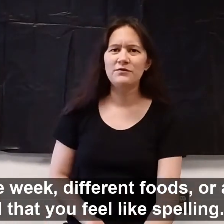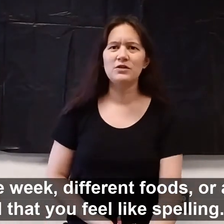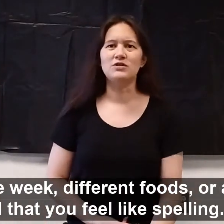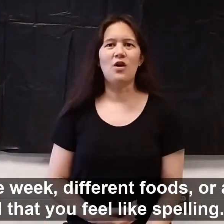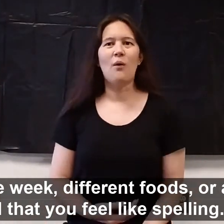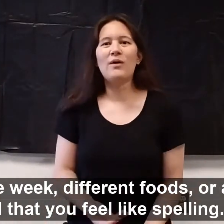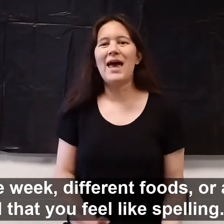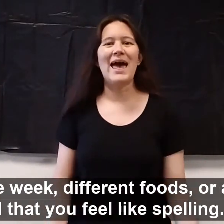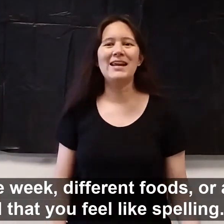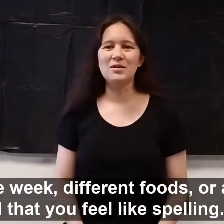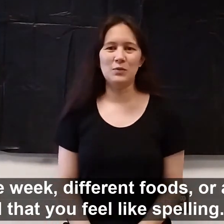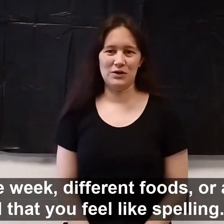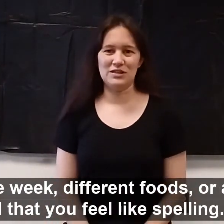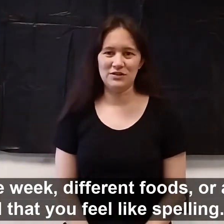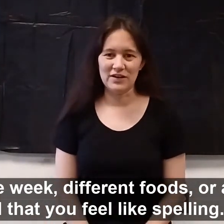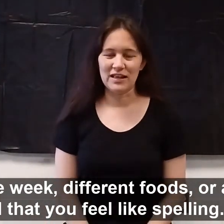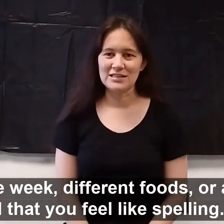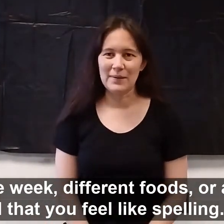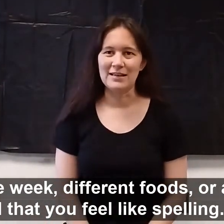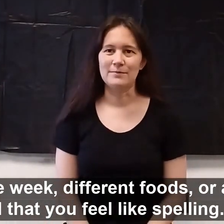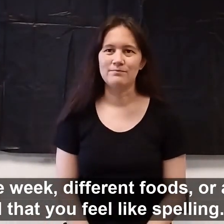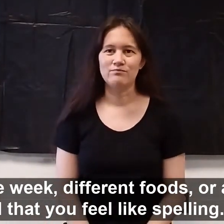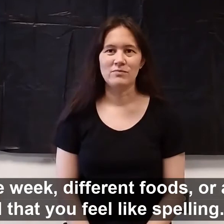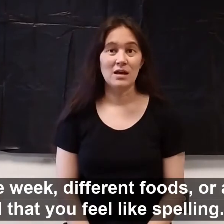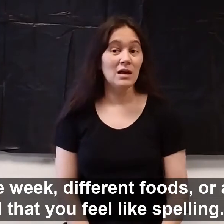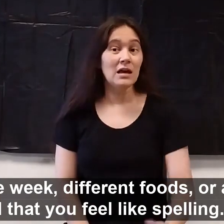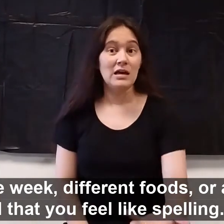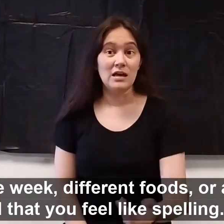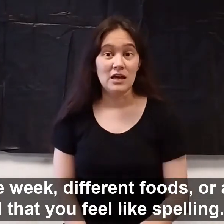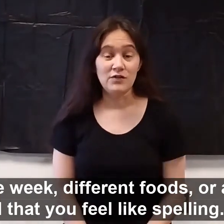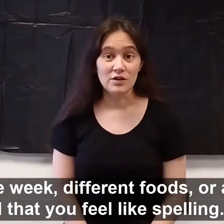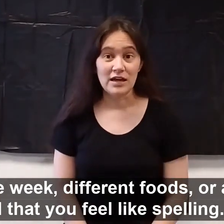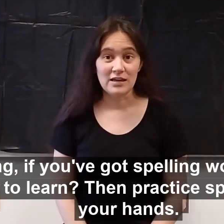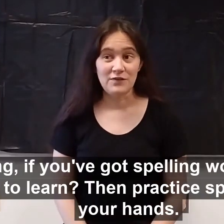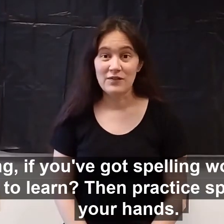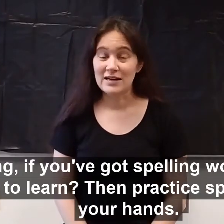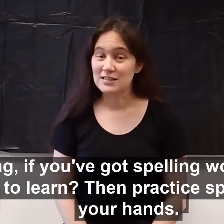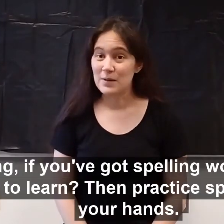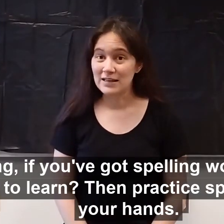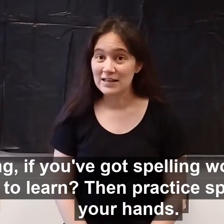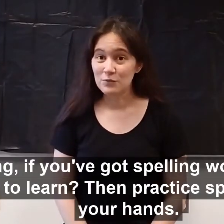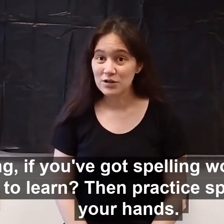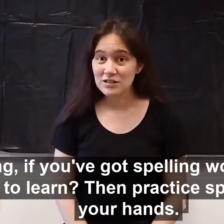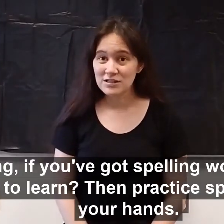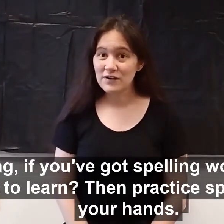foods, or any other word that you feel like spelling. If you've got spelling words that you have to